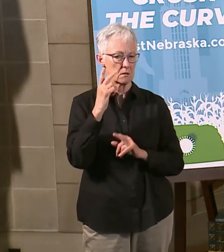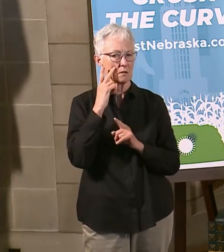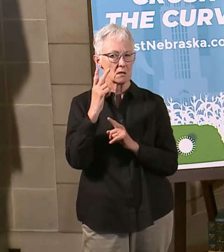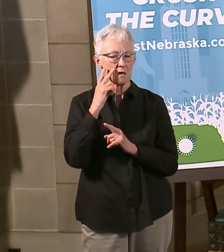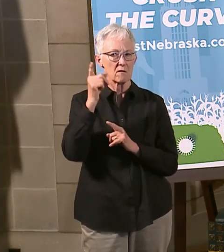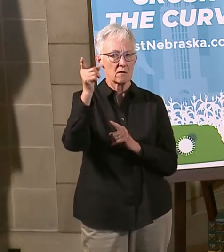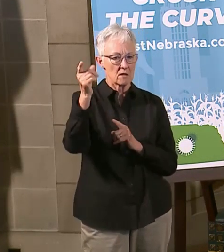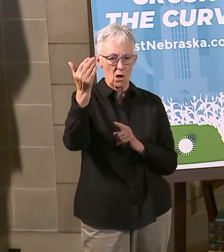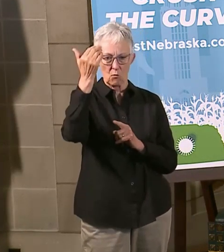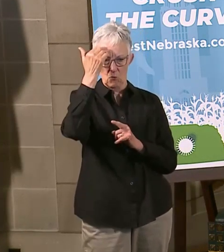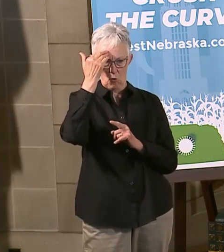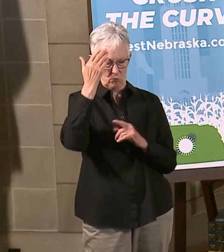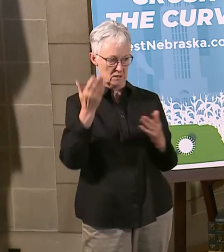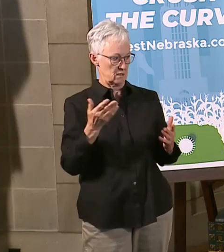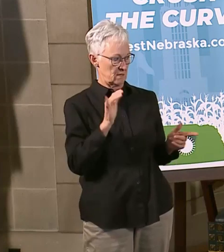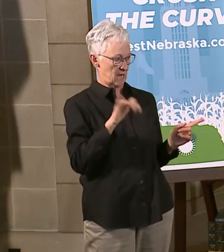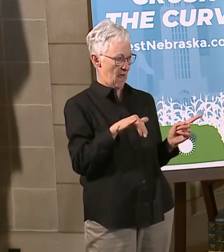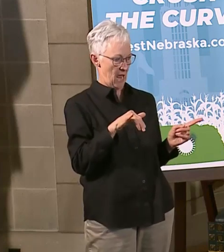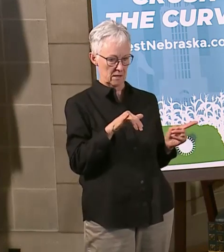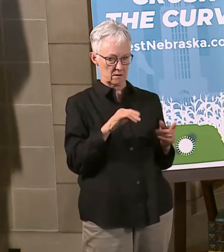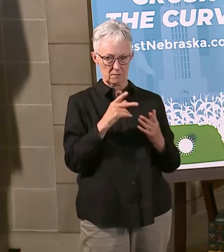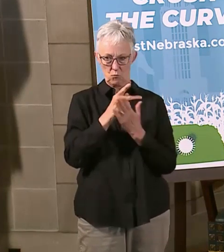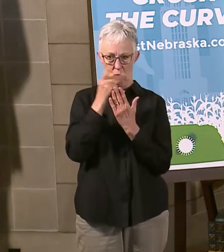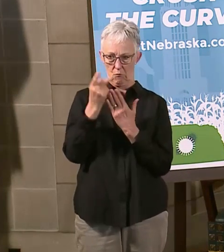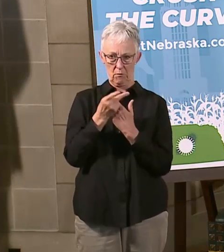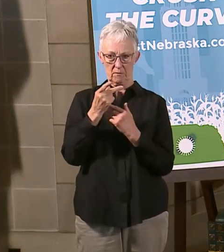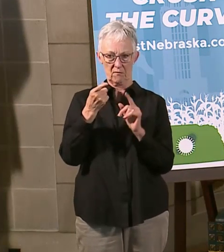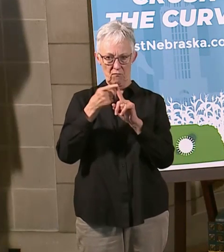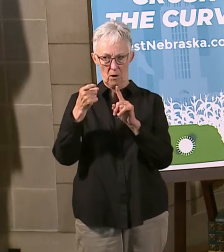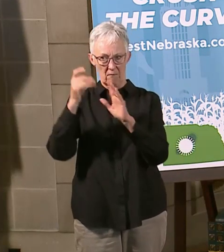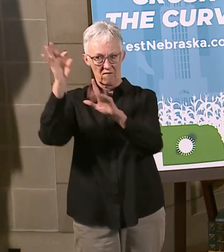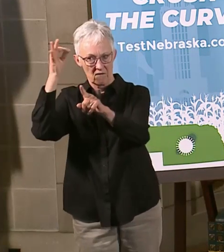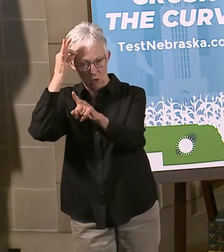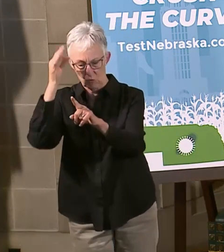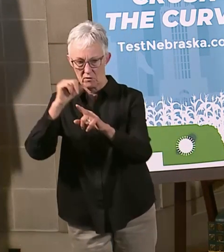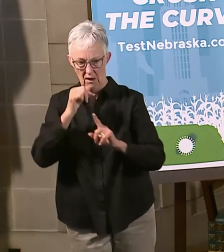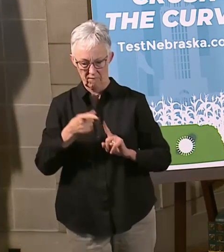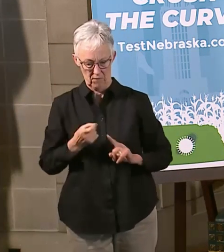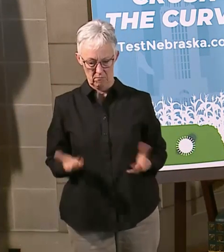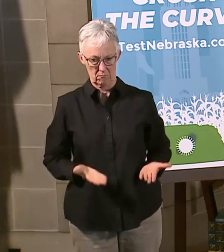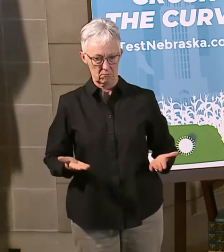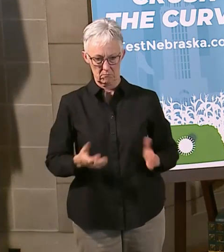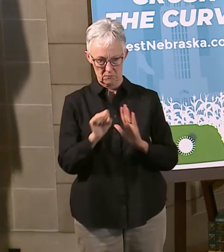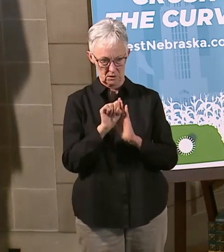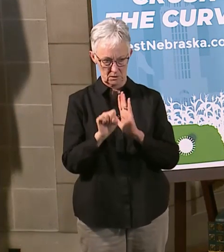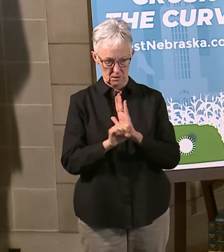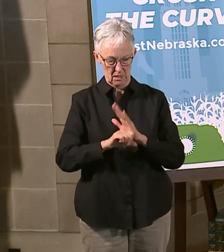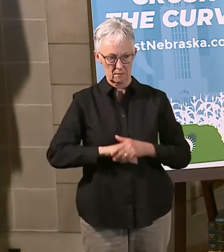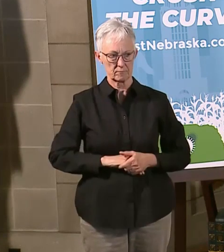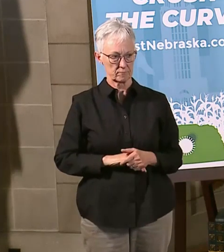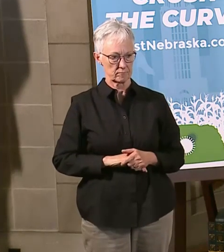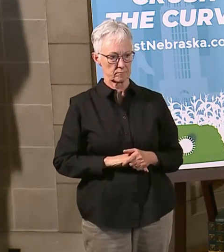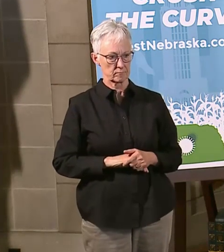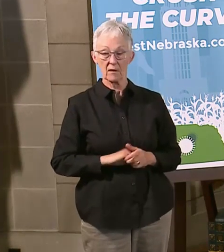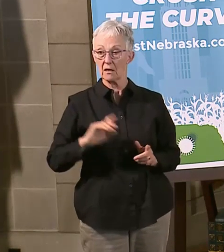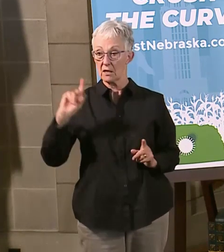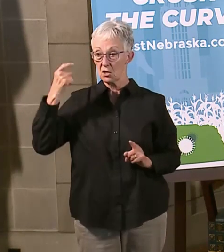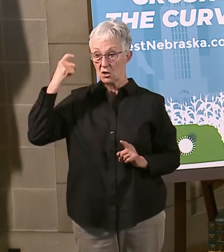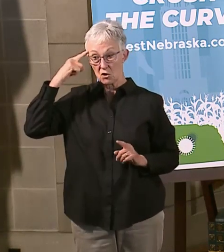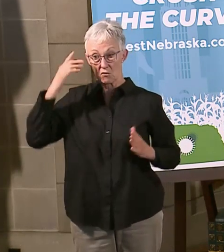it's not a state program, so I'm afraid I can't give you any specifics on that one. And then the governor of California is using disaster relief funds